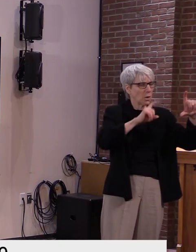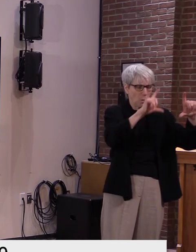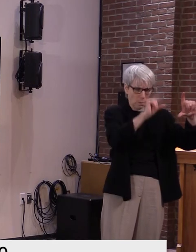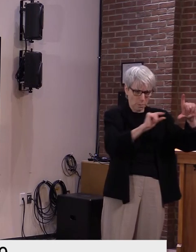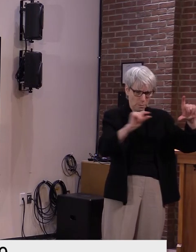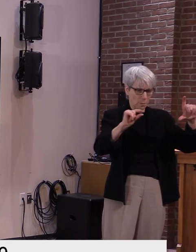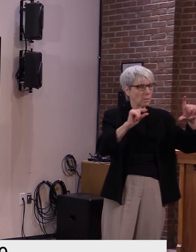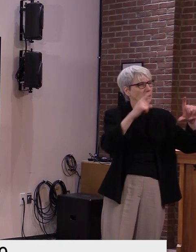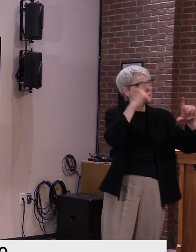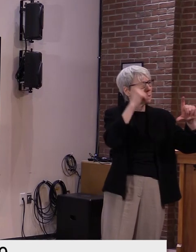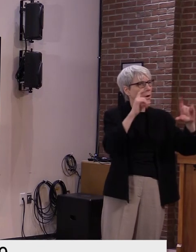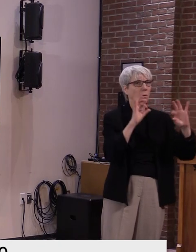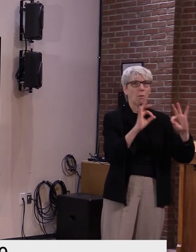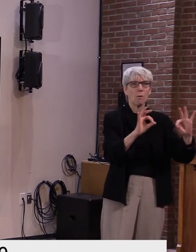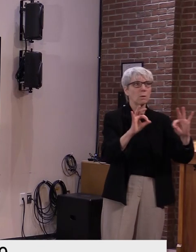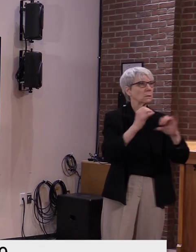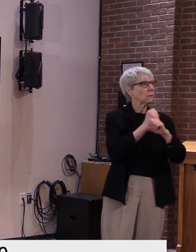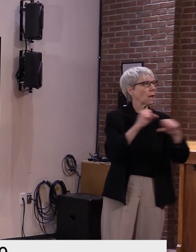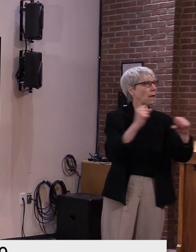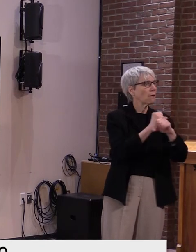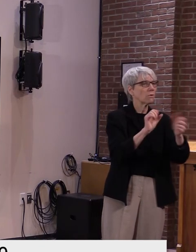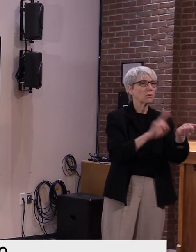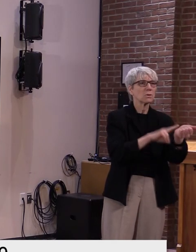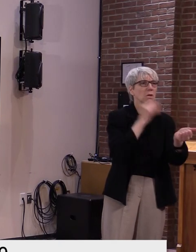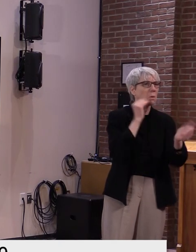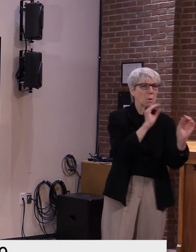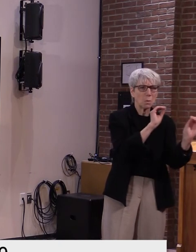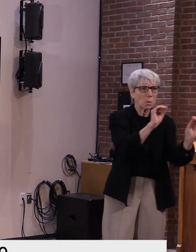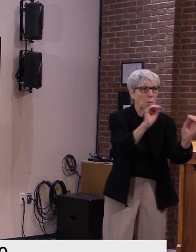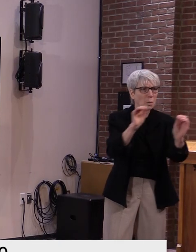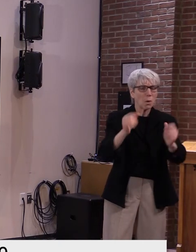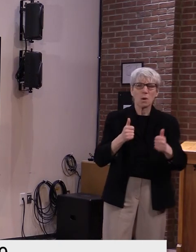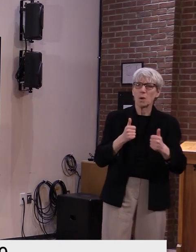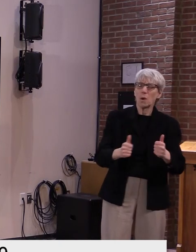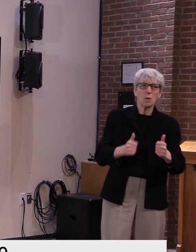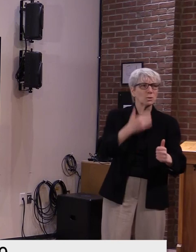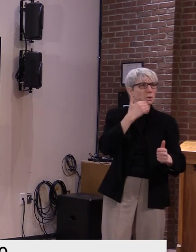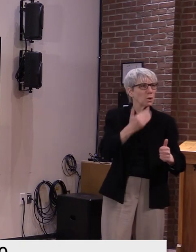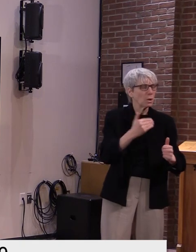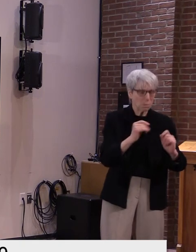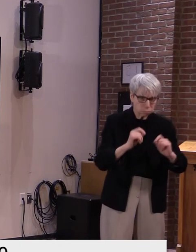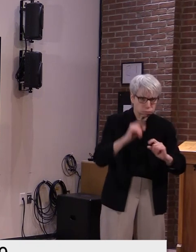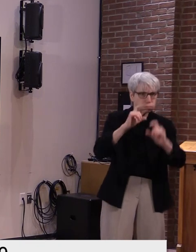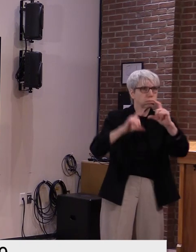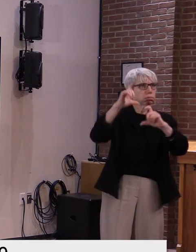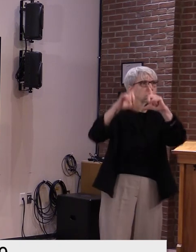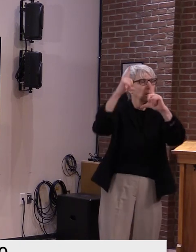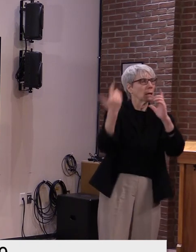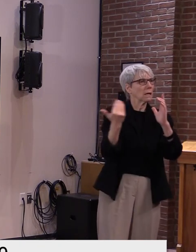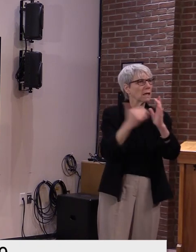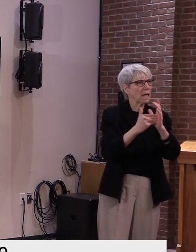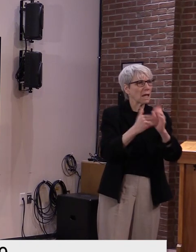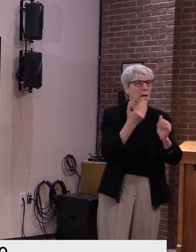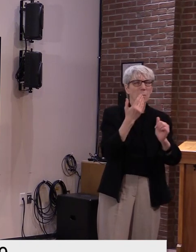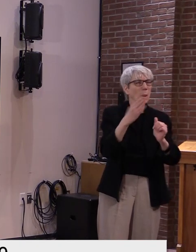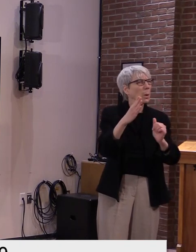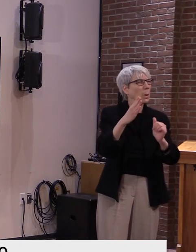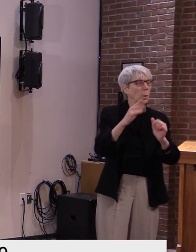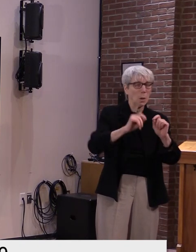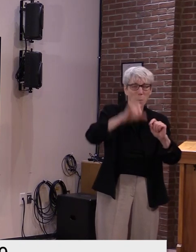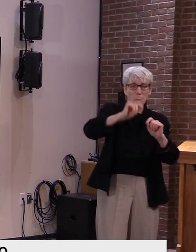they get back in? What was the mechanism of that? And 1 to 10, it's easy to understand how it could